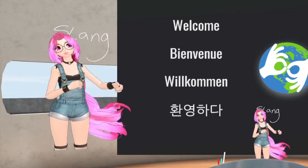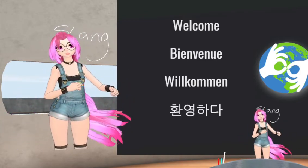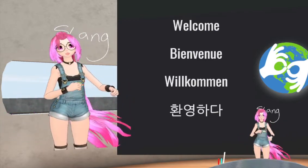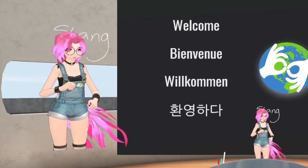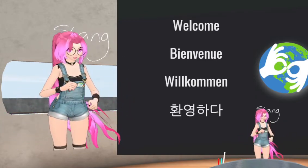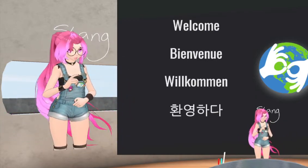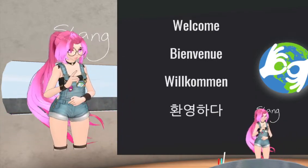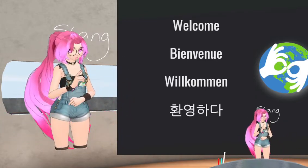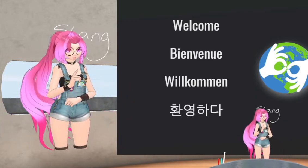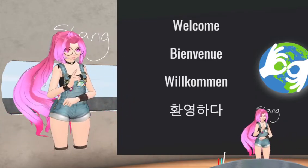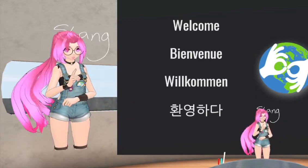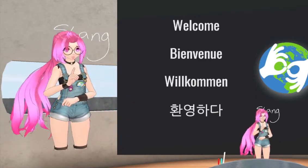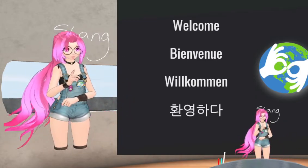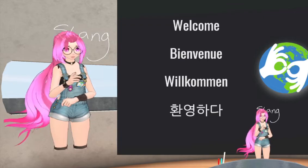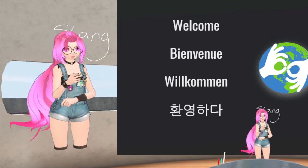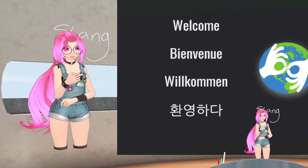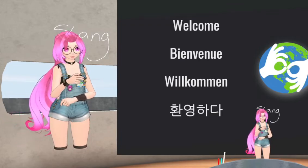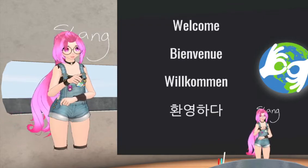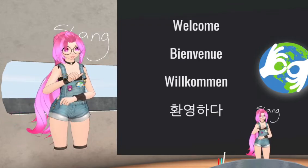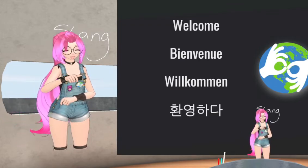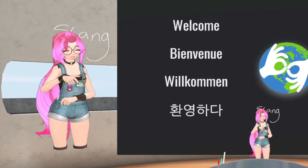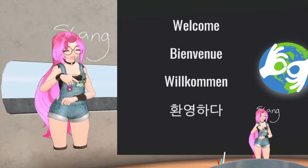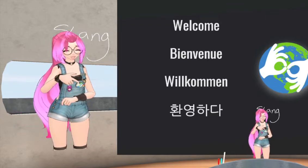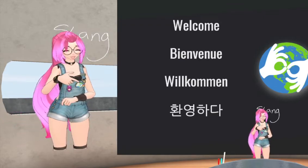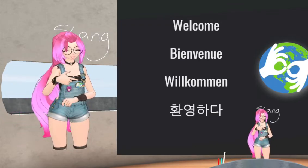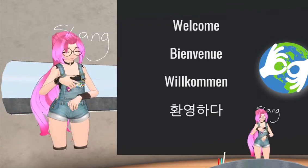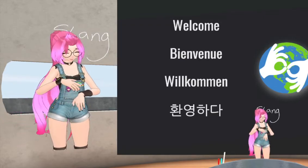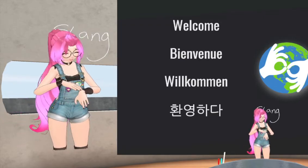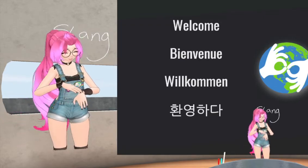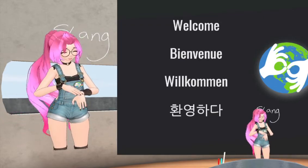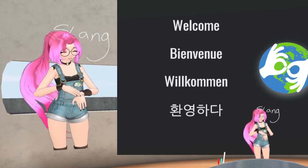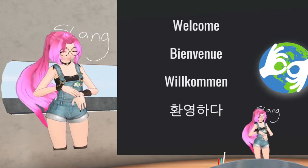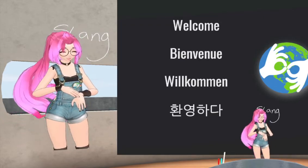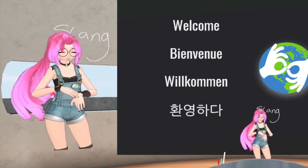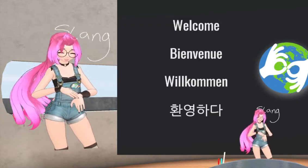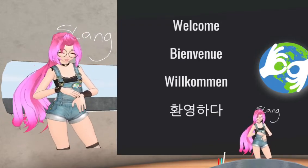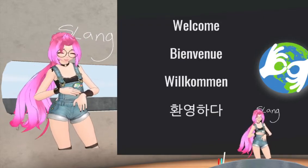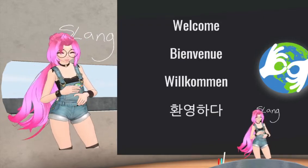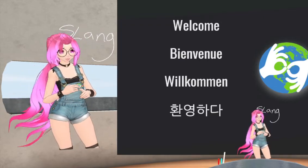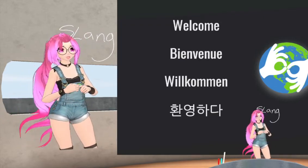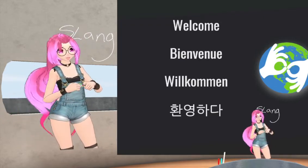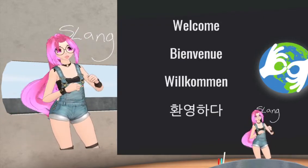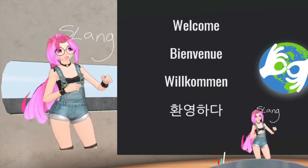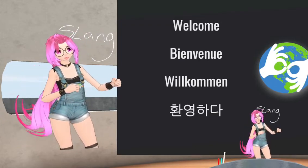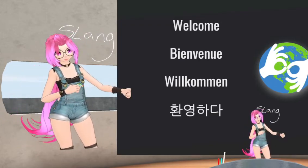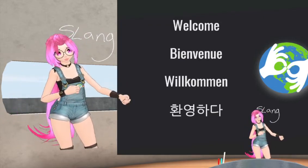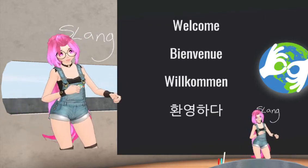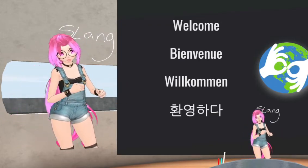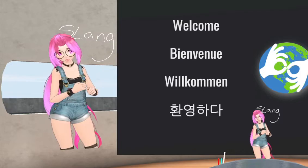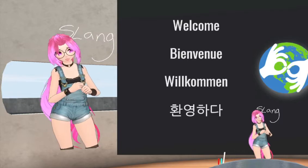really sorry. It's kind of like a nice sarcastic way of saying, I'm not gonna explain what we were talking about.